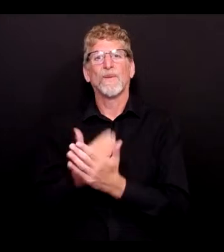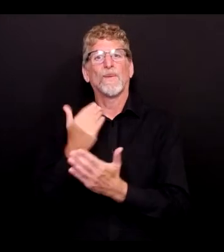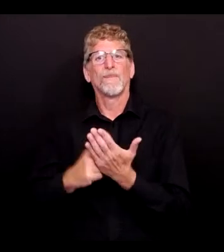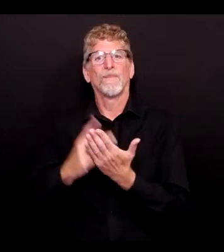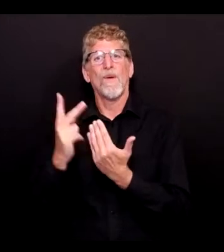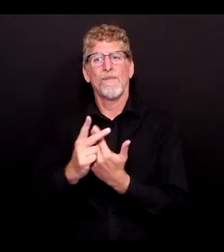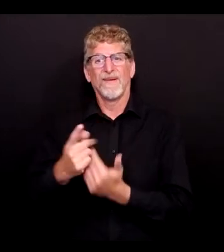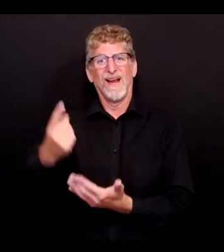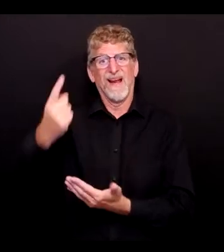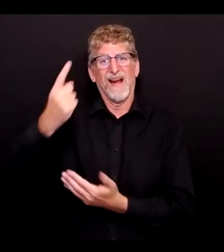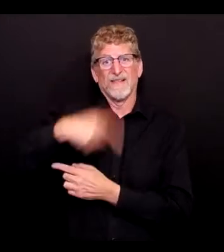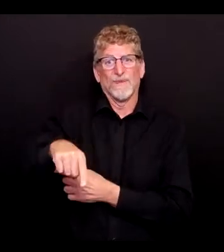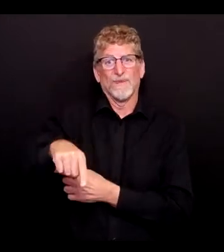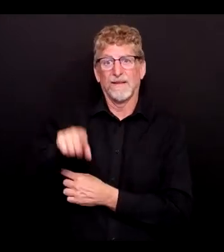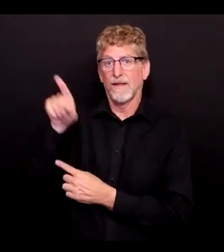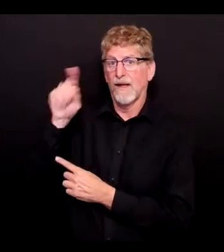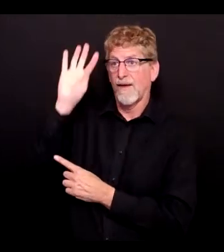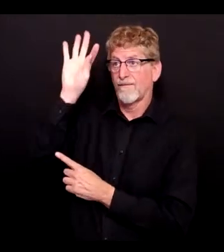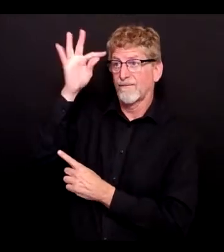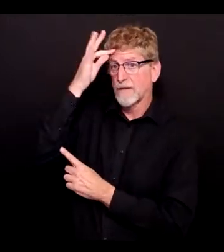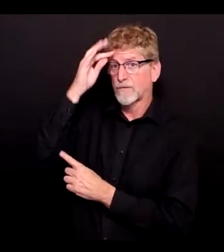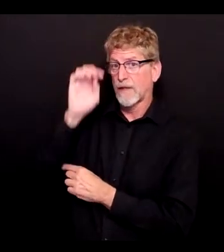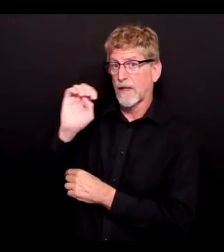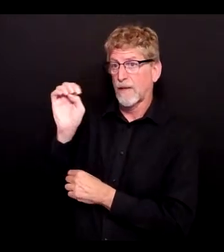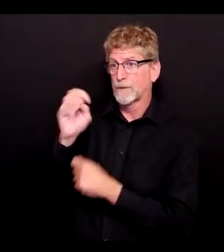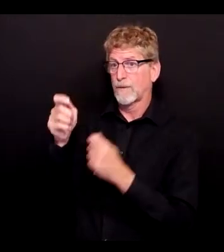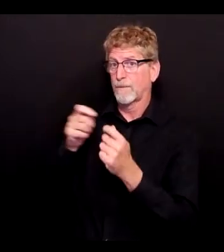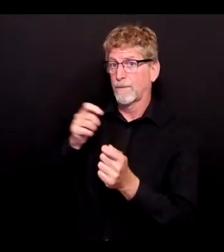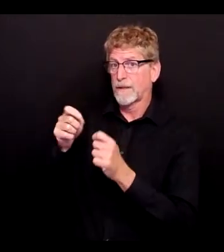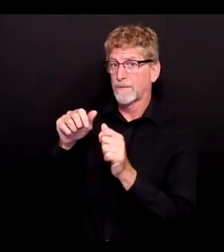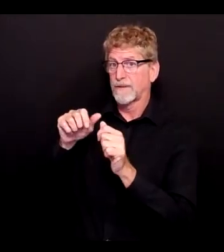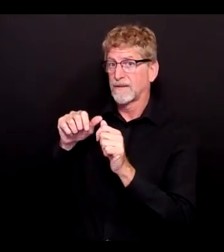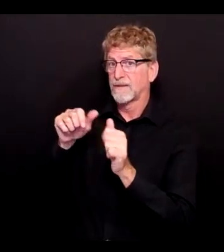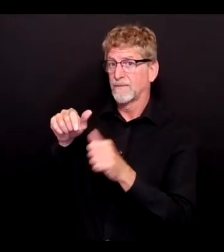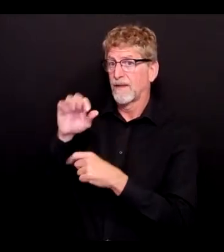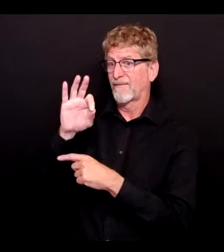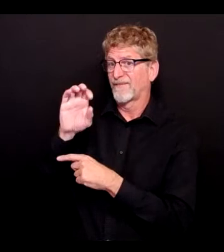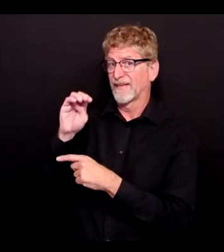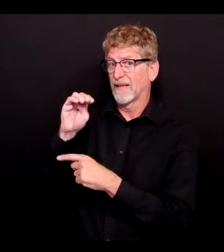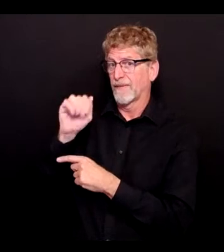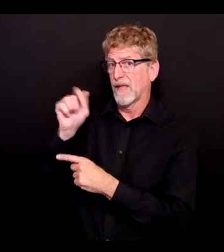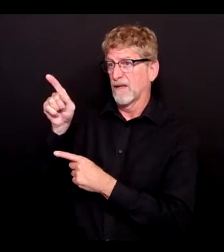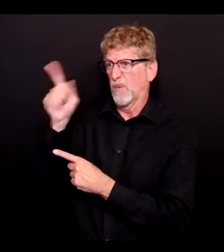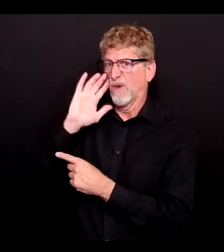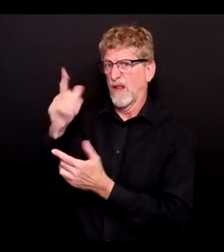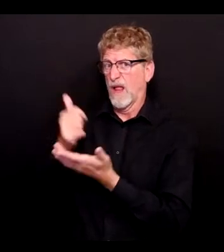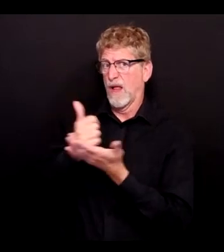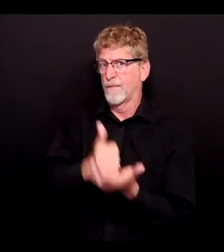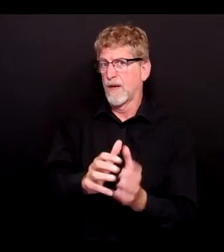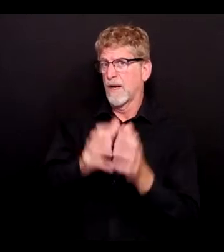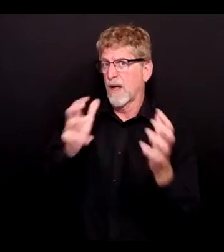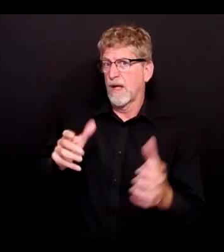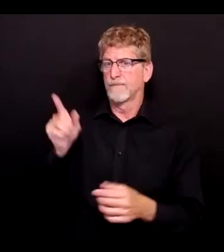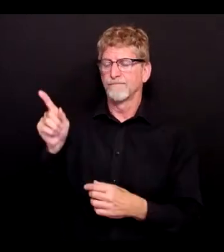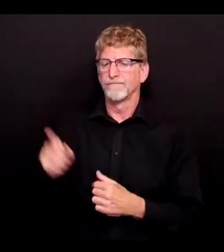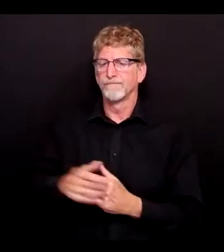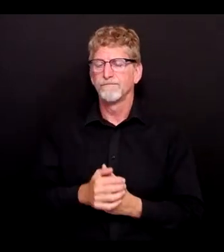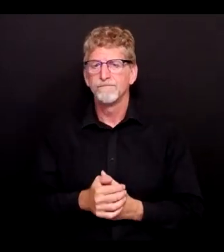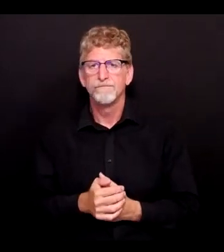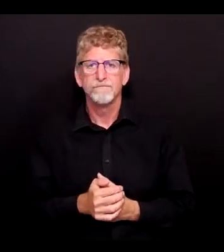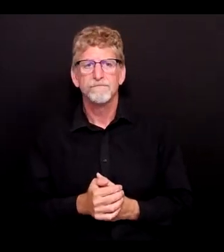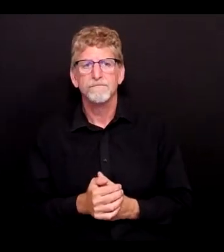Management Association, is going to be a major boost to those efforts too. As we've talked about, that State Fair site is